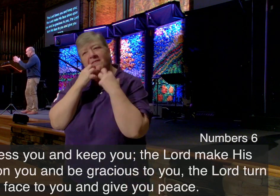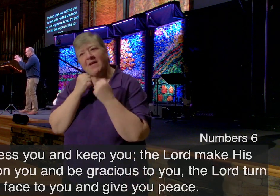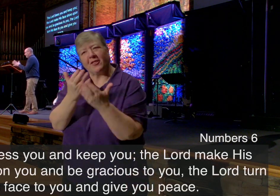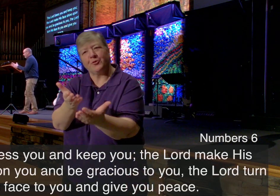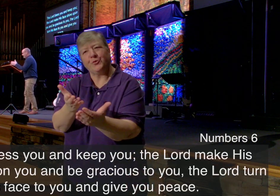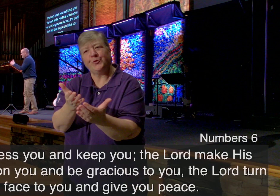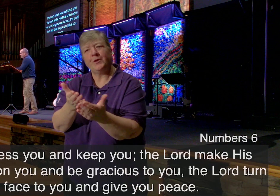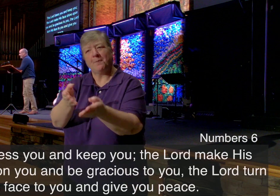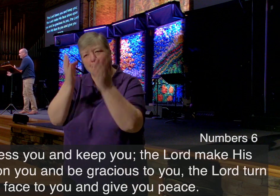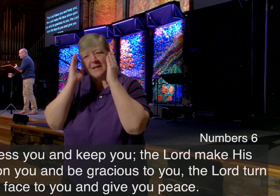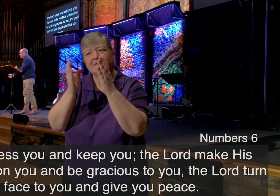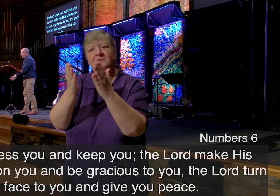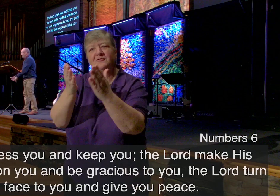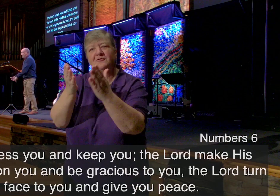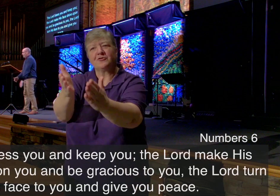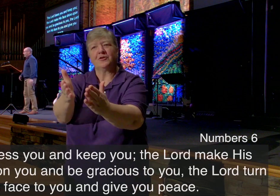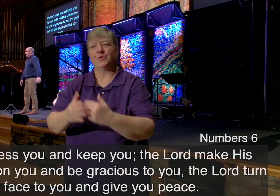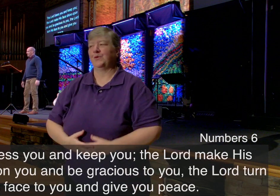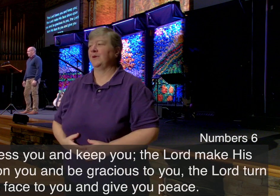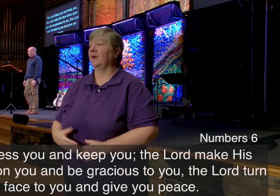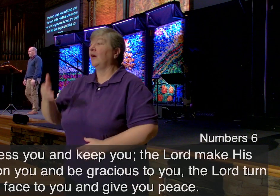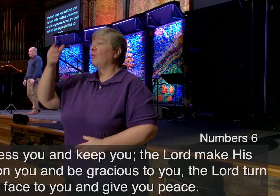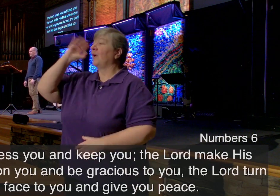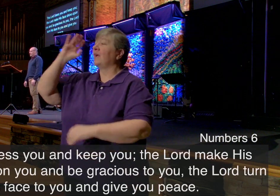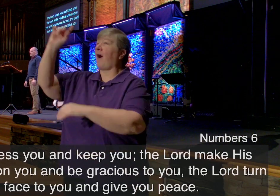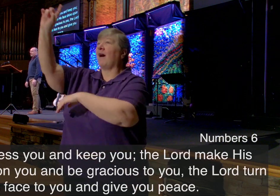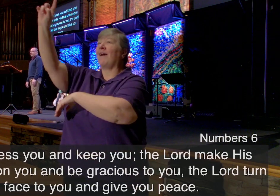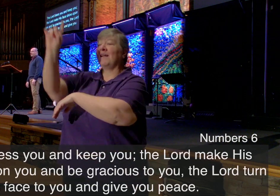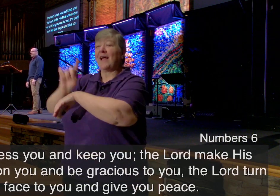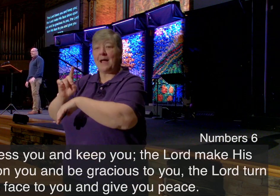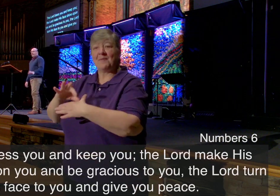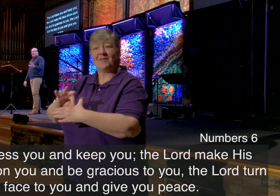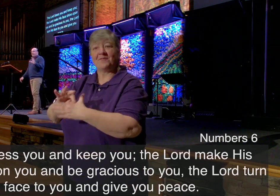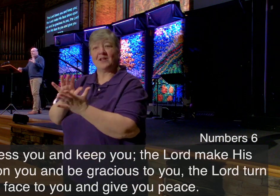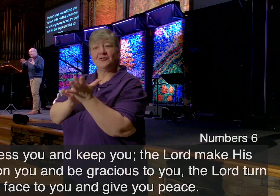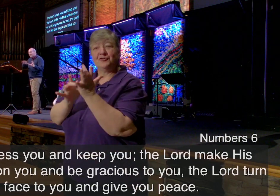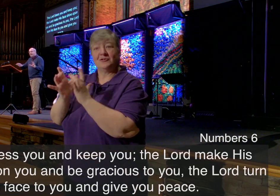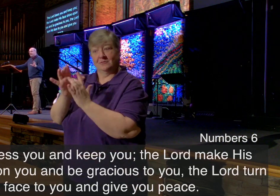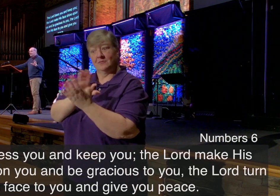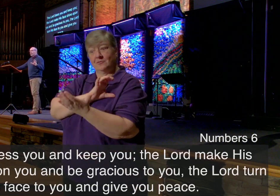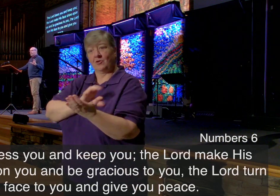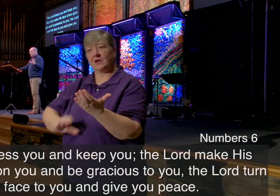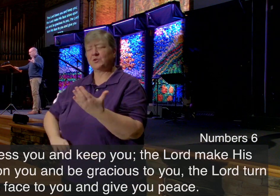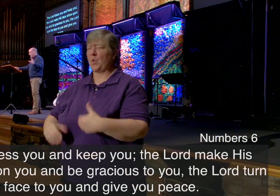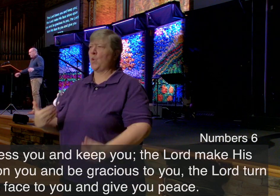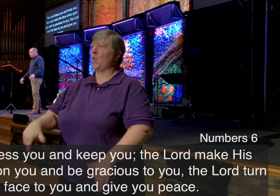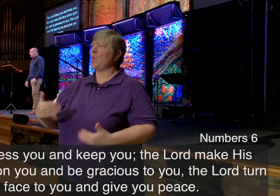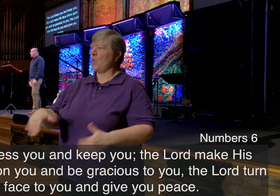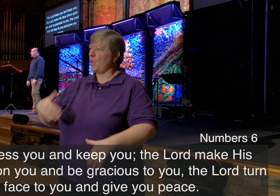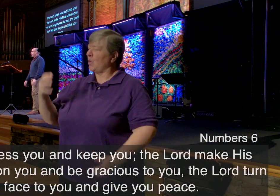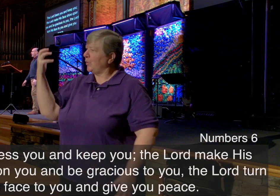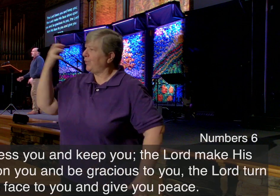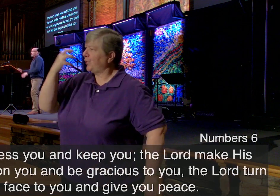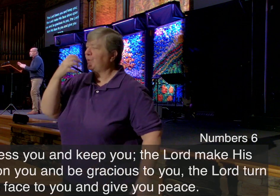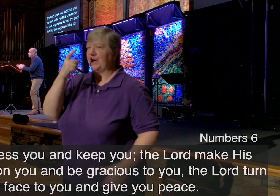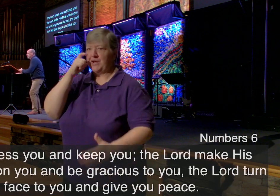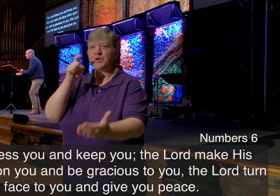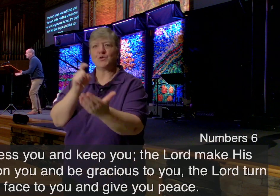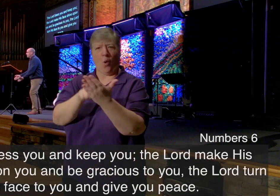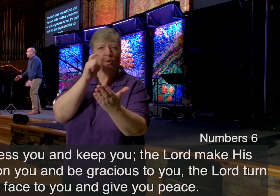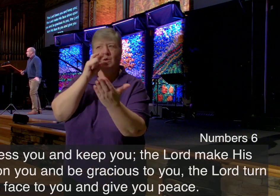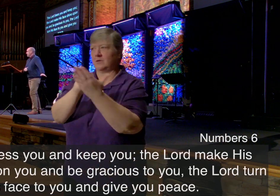them. And when God came in the flesh, in the person of Jesus Christ, man, did he notice